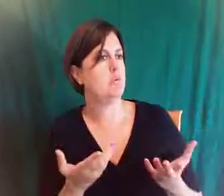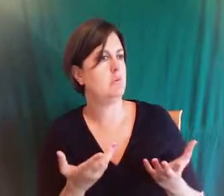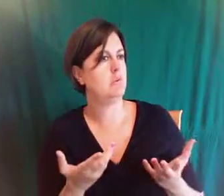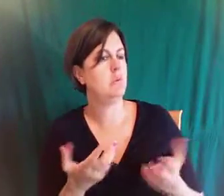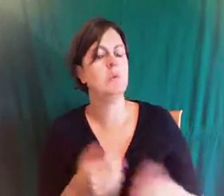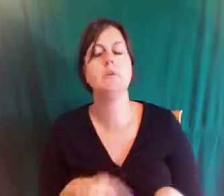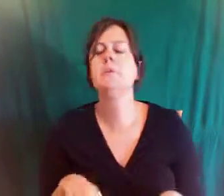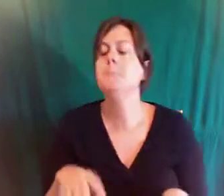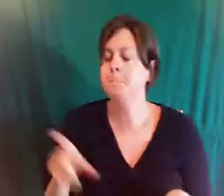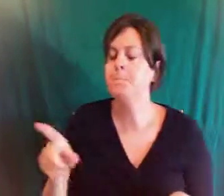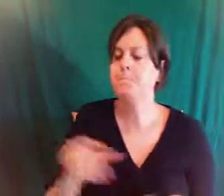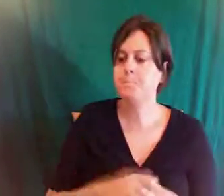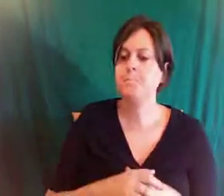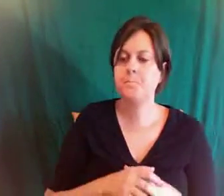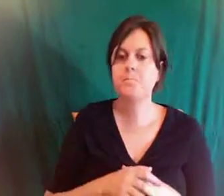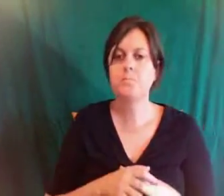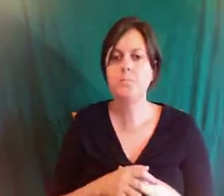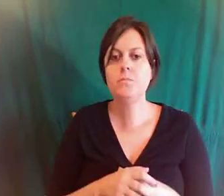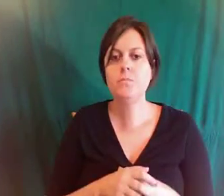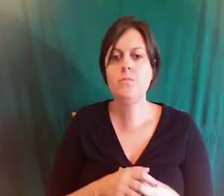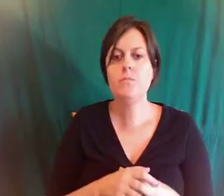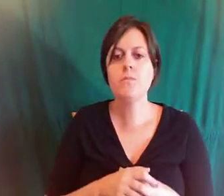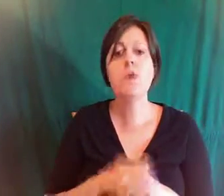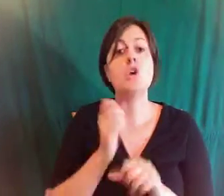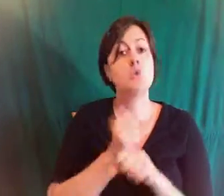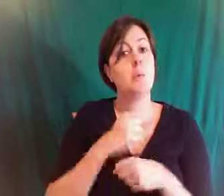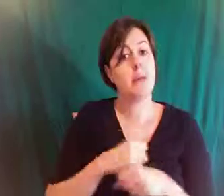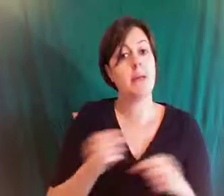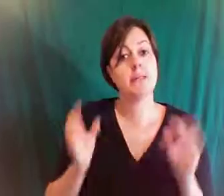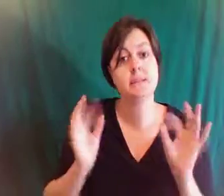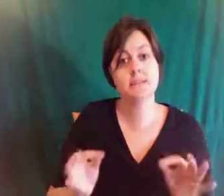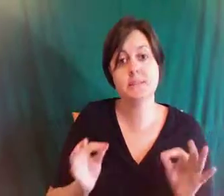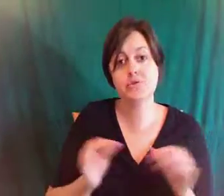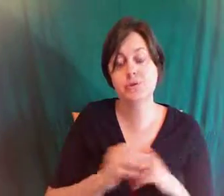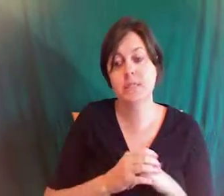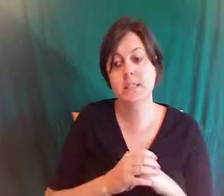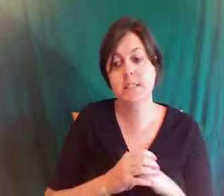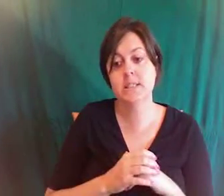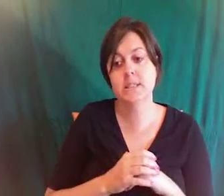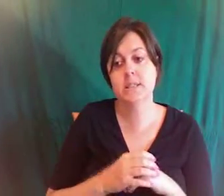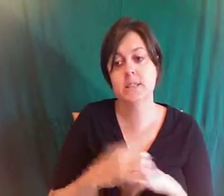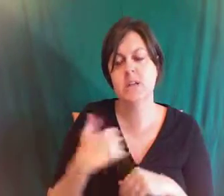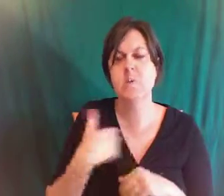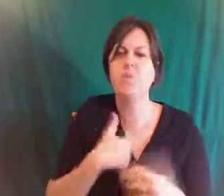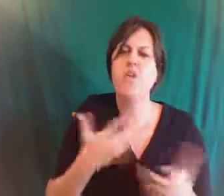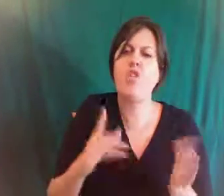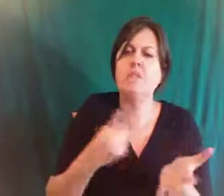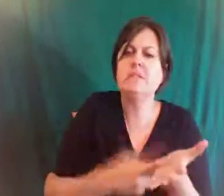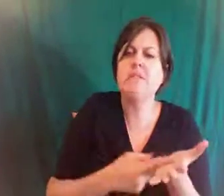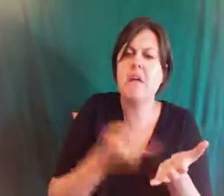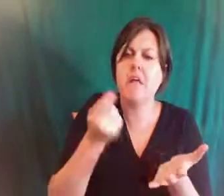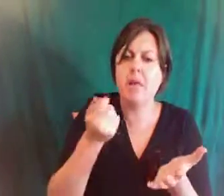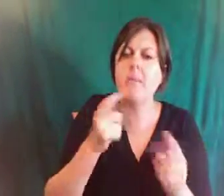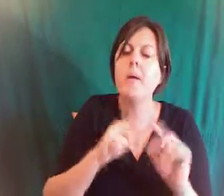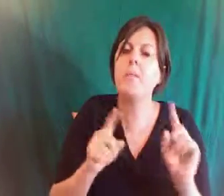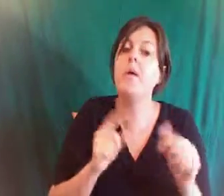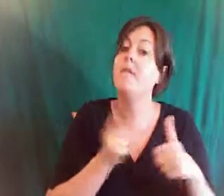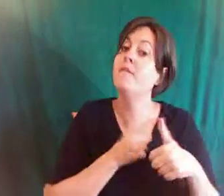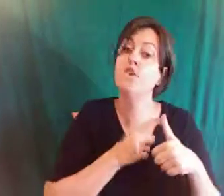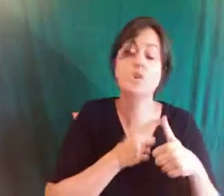think in order to make the decision and we talked about this a couple times it's really important that you write down in graphic